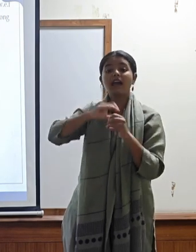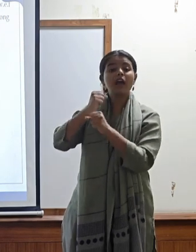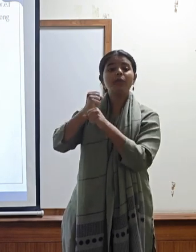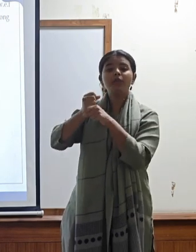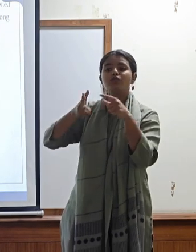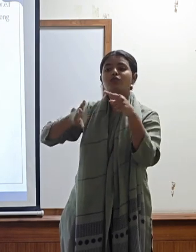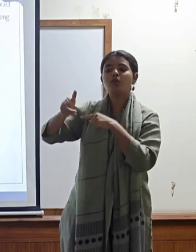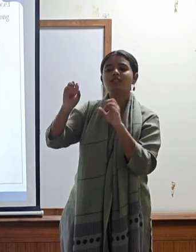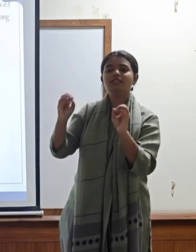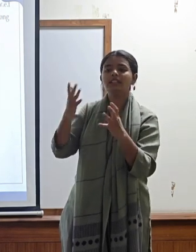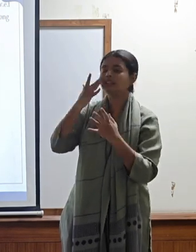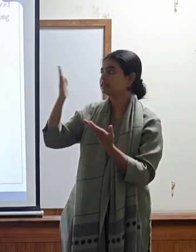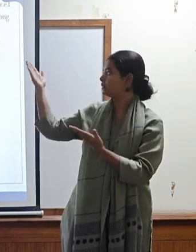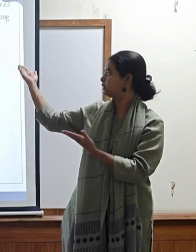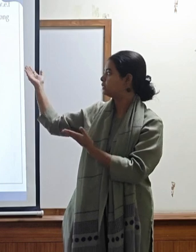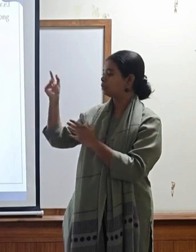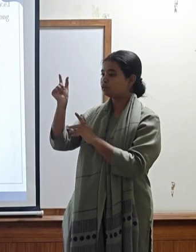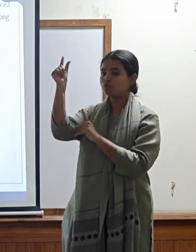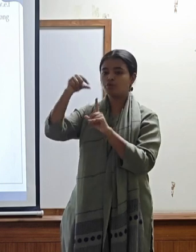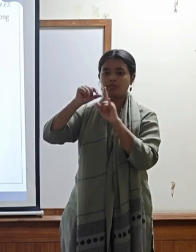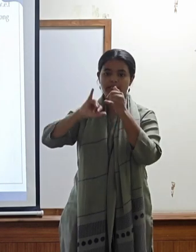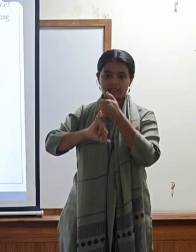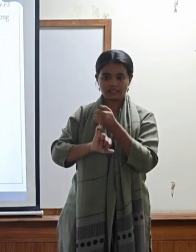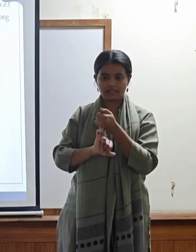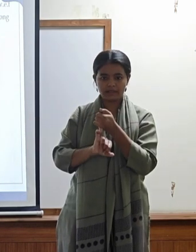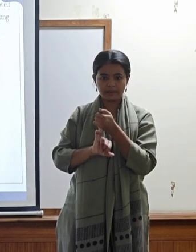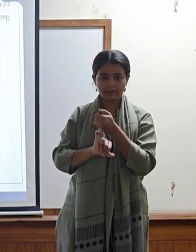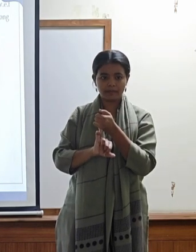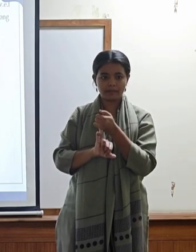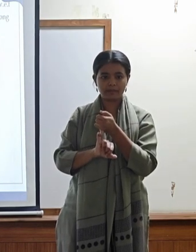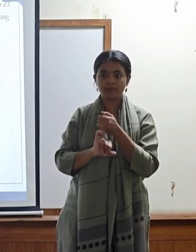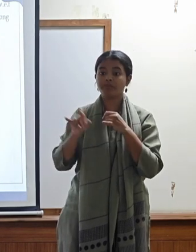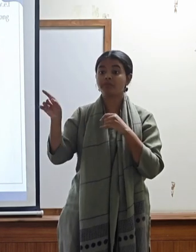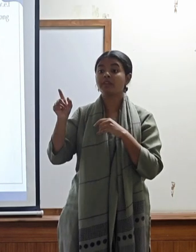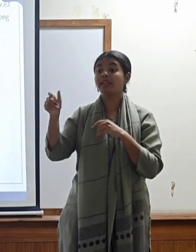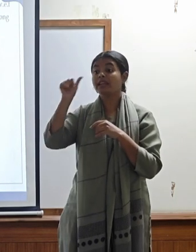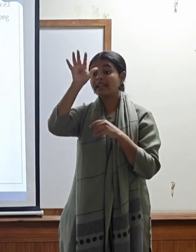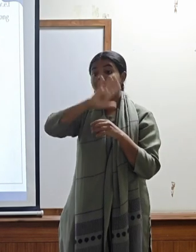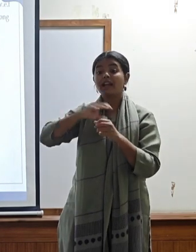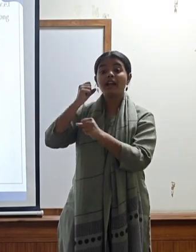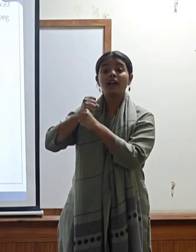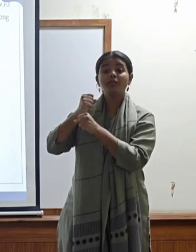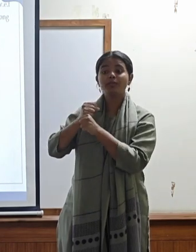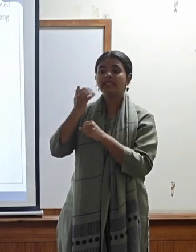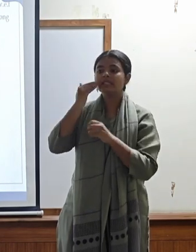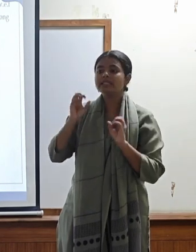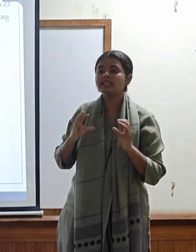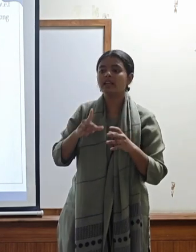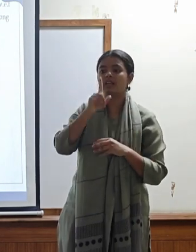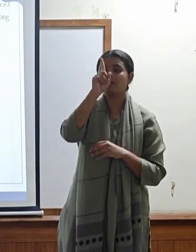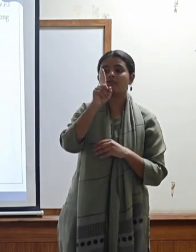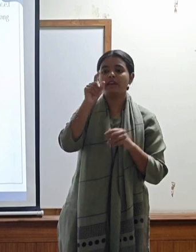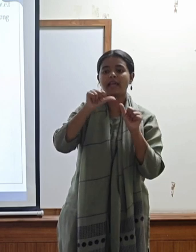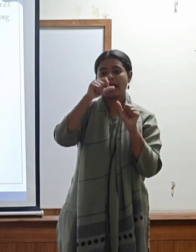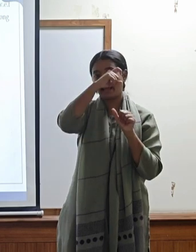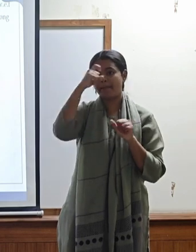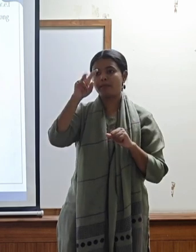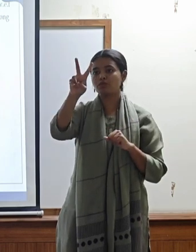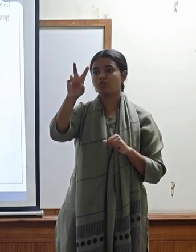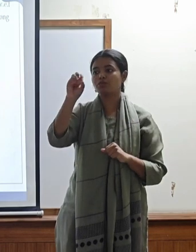Right? So Government of India came up with UPS from 1st of April 2025. This scheme